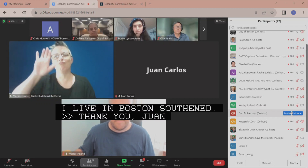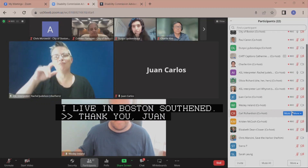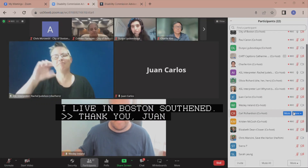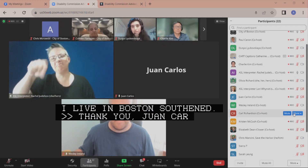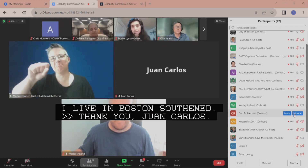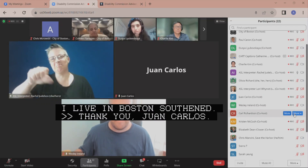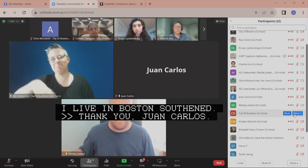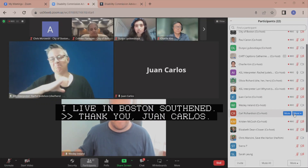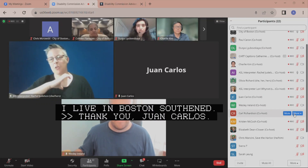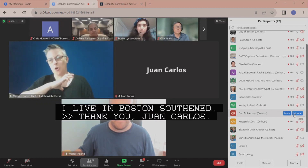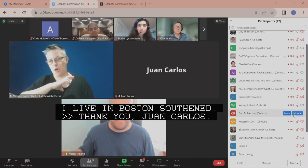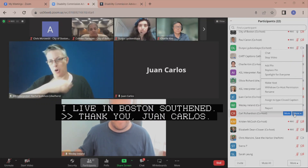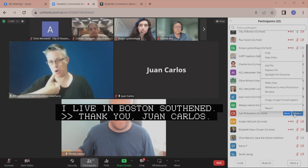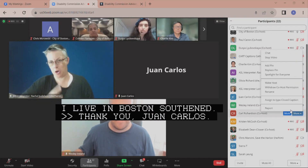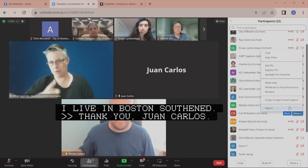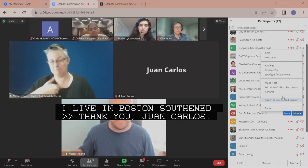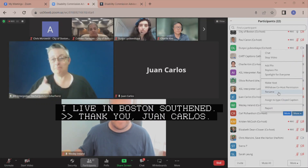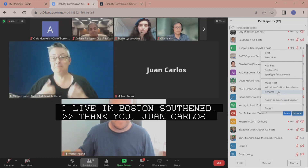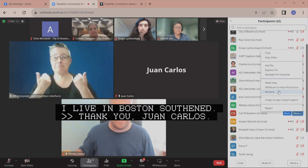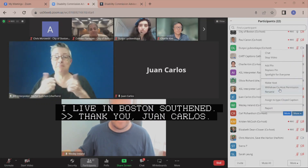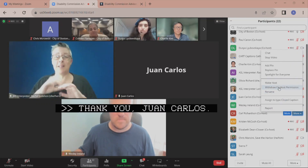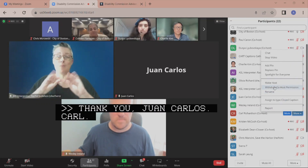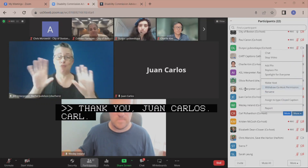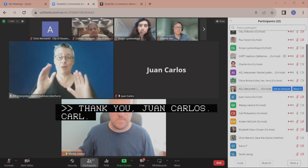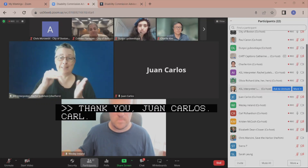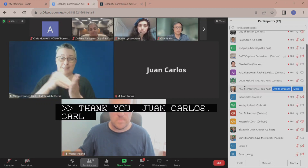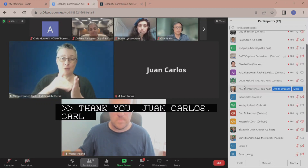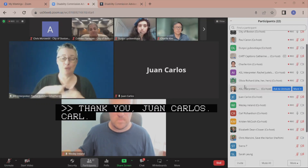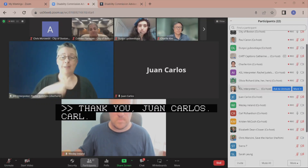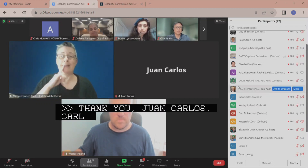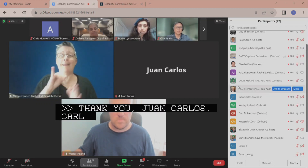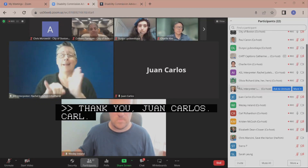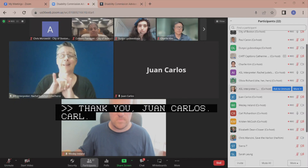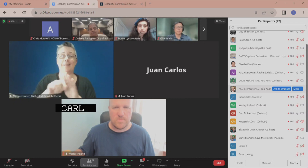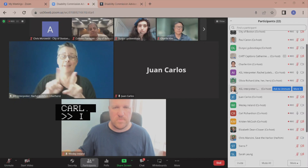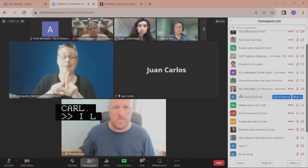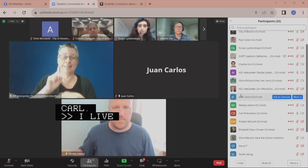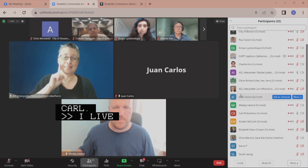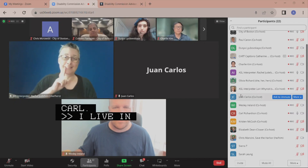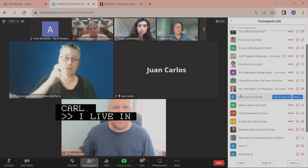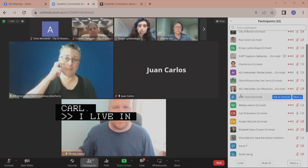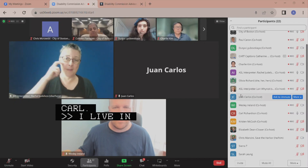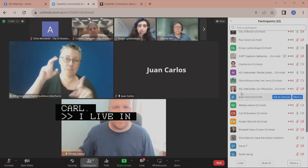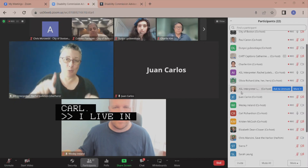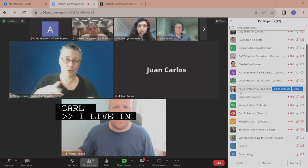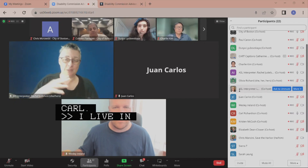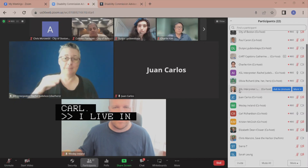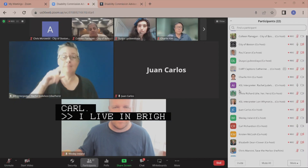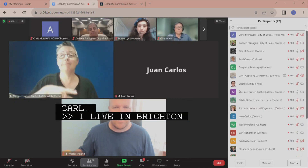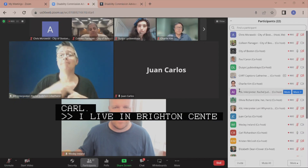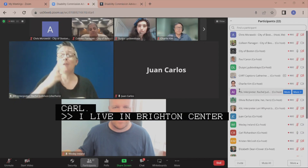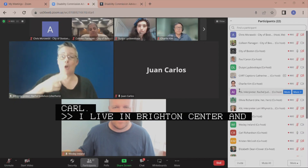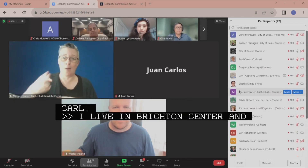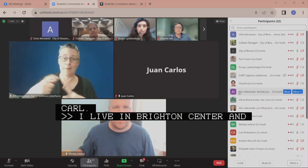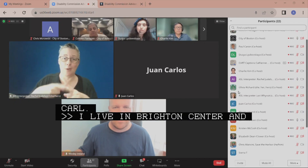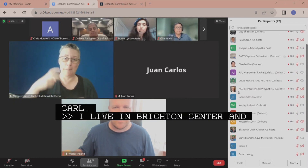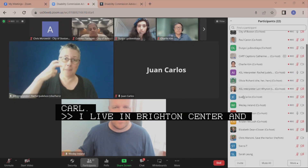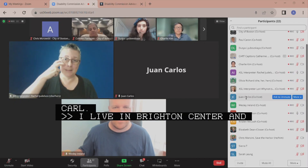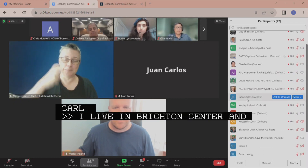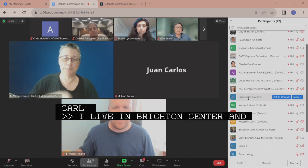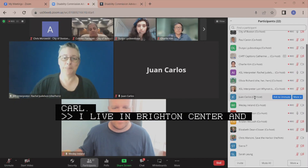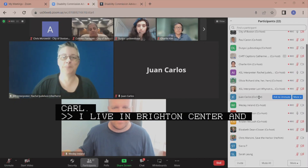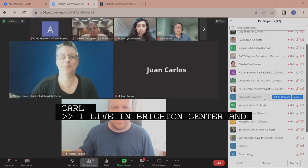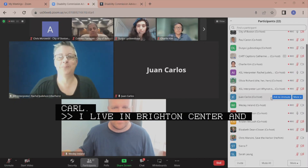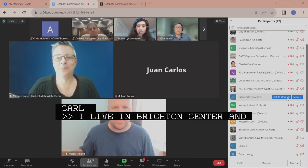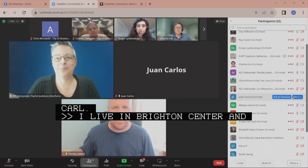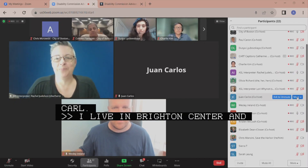Yes, hi, this is Carl. I live in Brighton Center, and I identify as a deafblind person in that I am hard of hearing and blind.